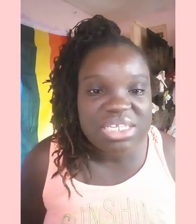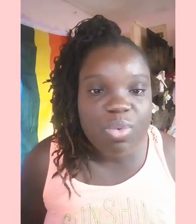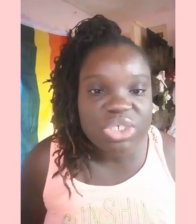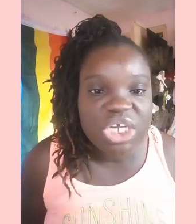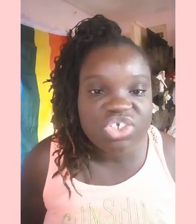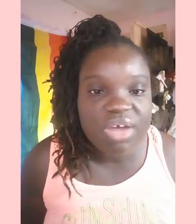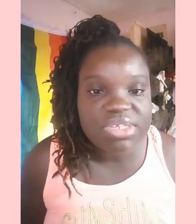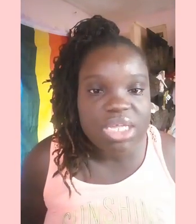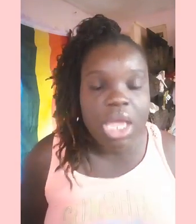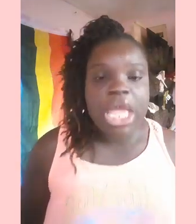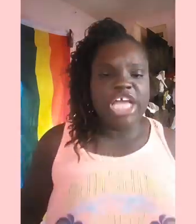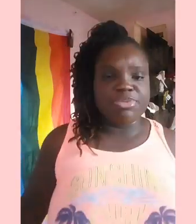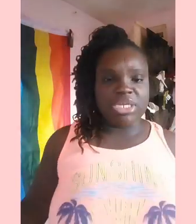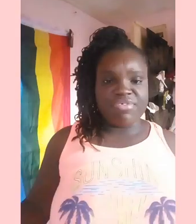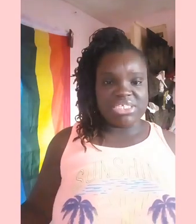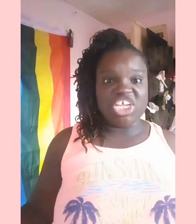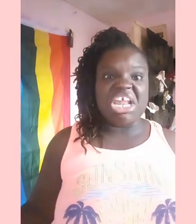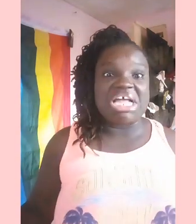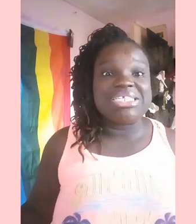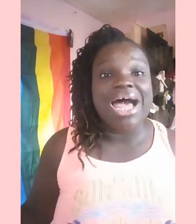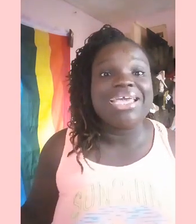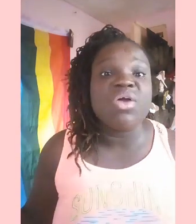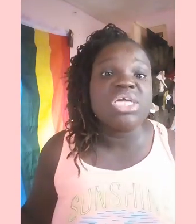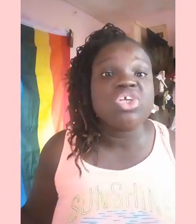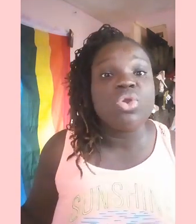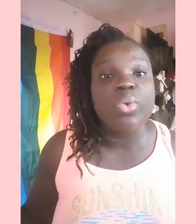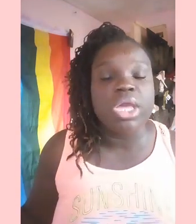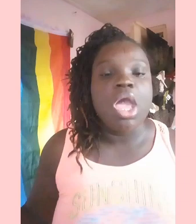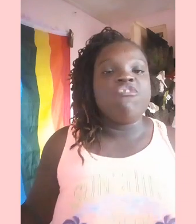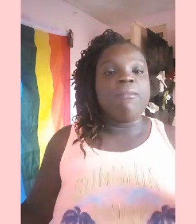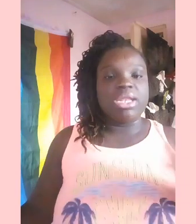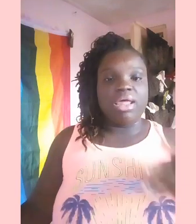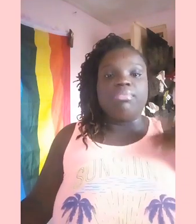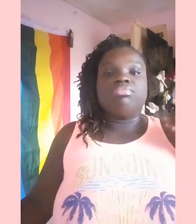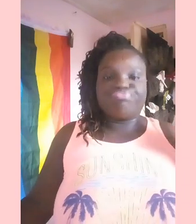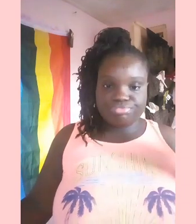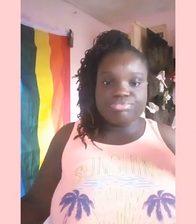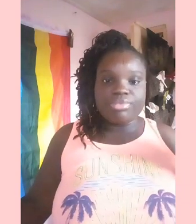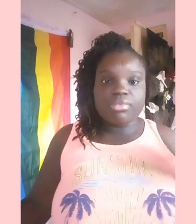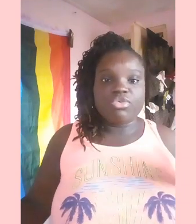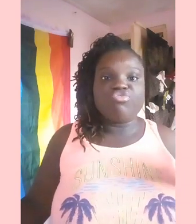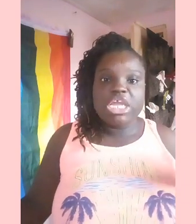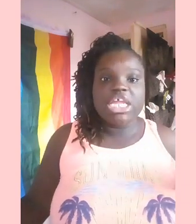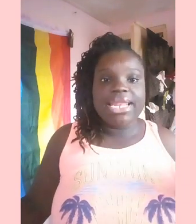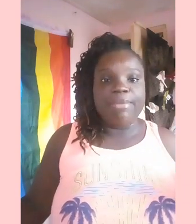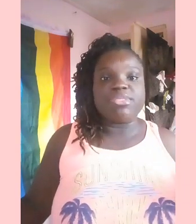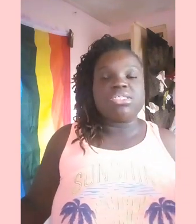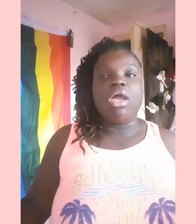say, what should I try to say? Especially if it is like, you know, talking in a certain way for make them read their lips,